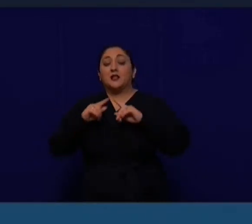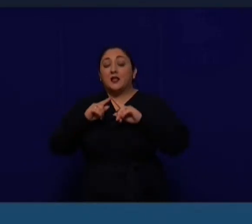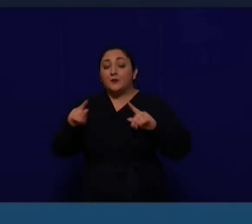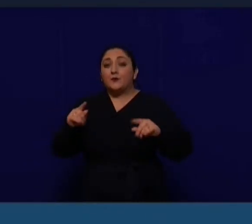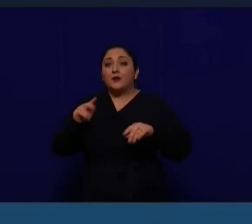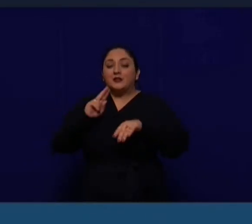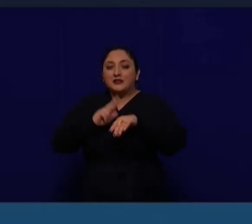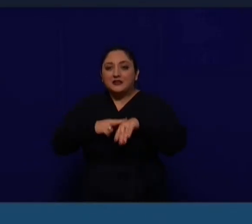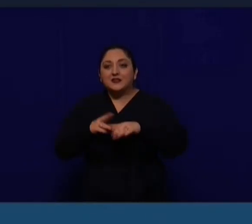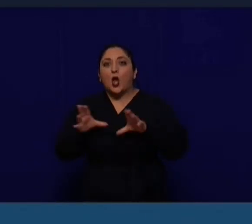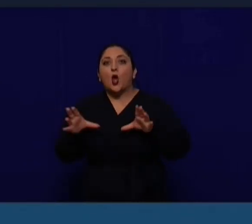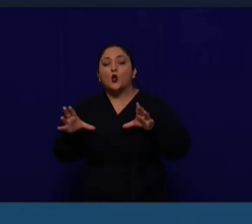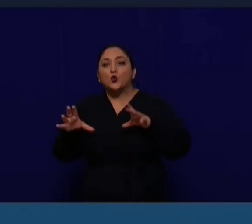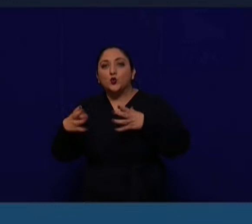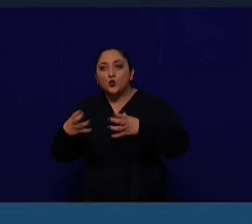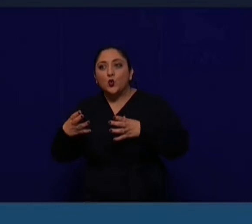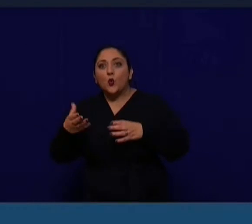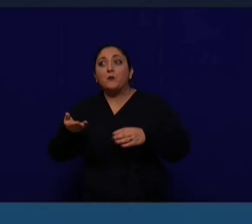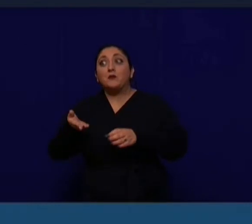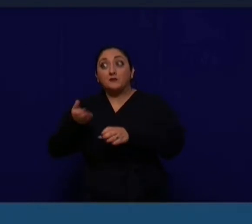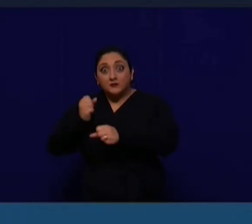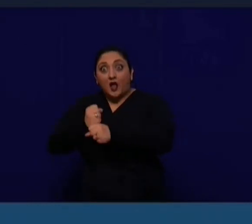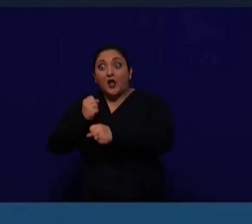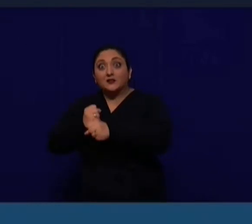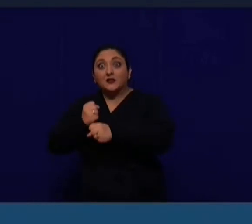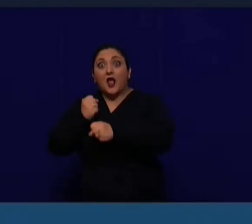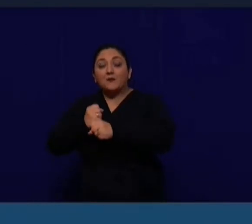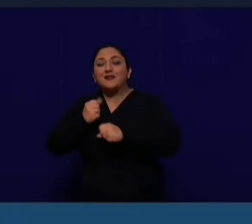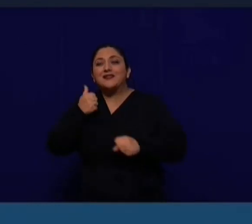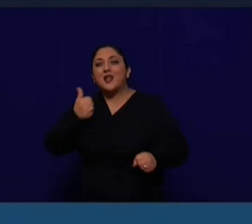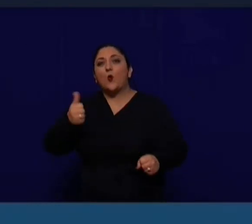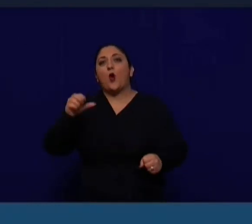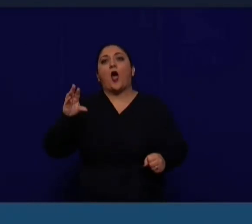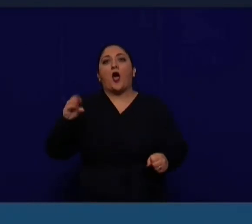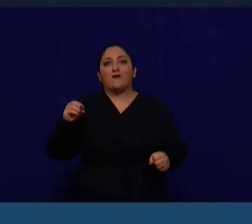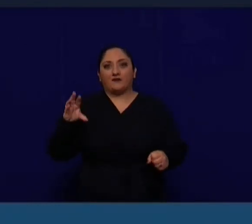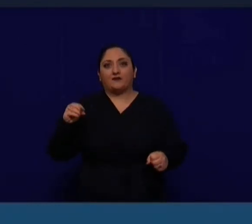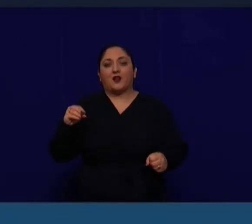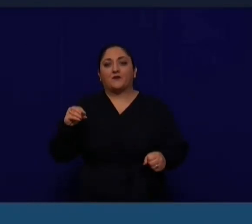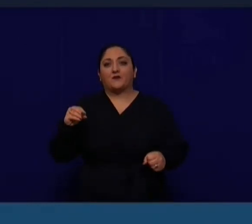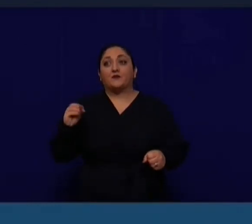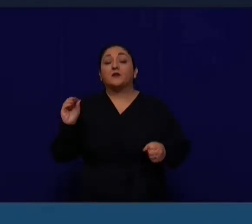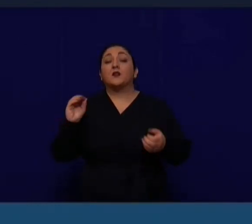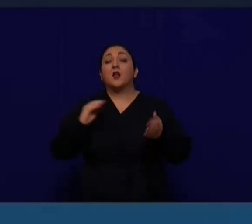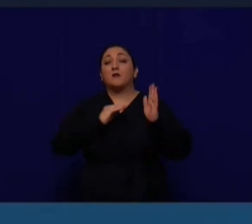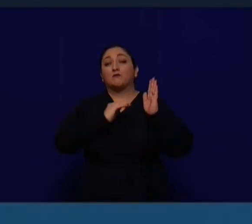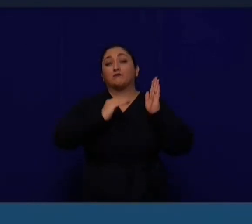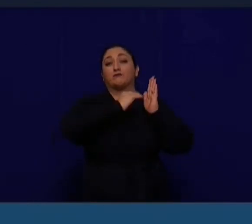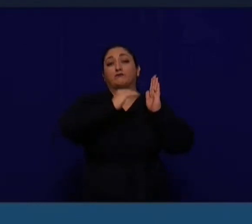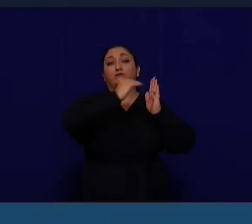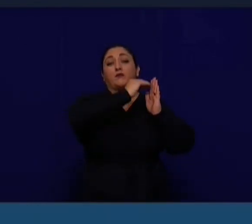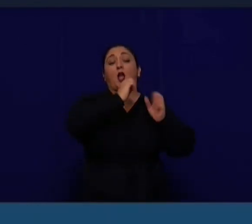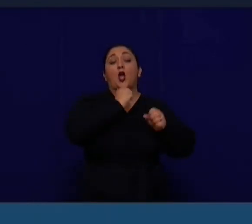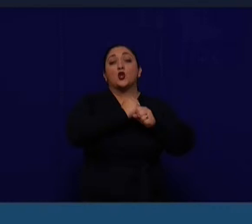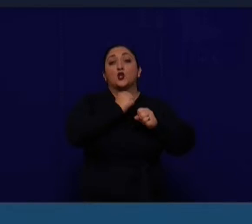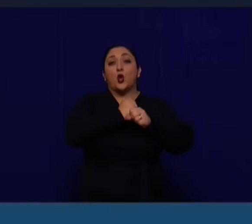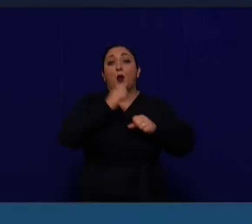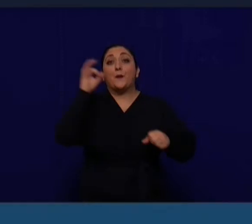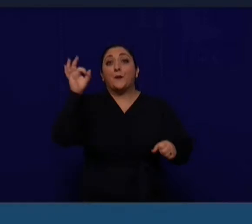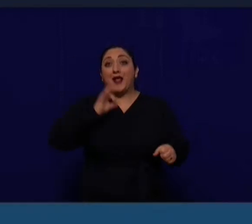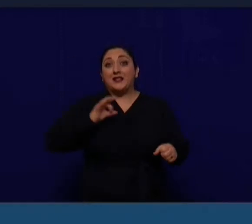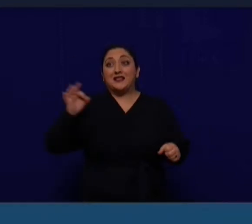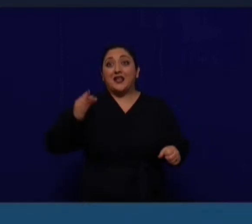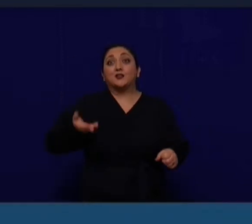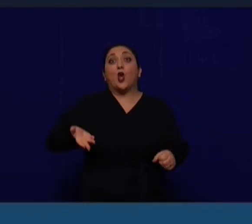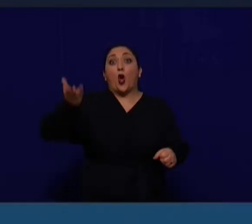hija tilqima wkoll li hija effettiv ħafna. Infatti, nafu wkoll li hija efficacy ħafna għolja tagħha f'nies li huma anke